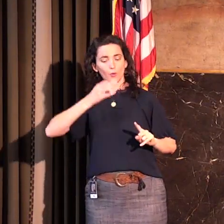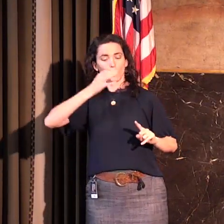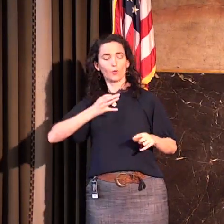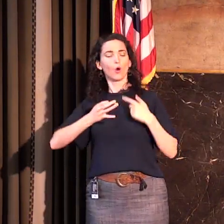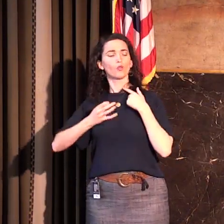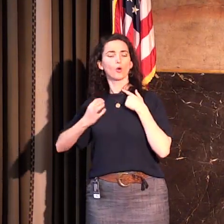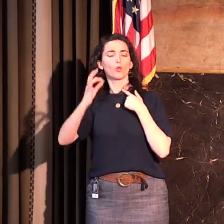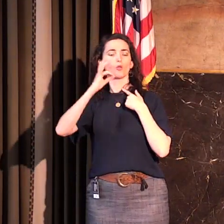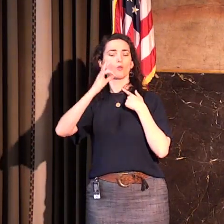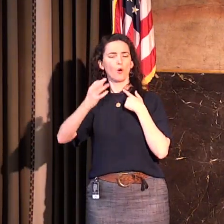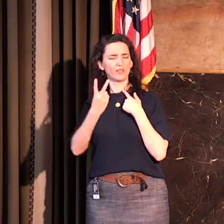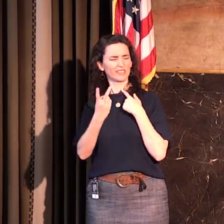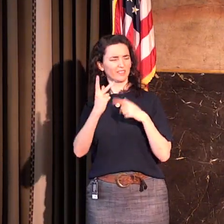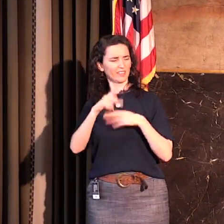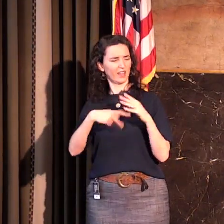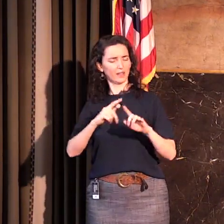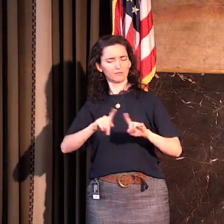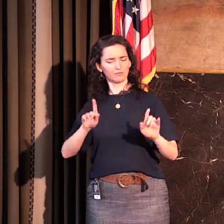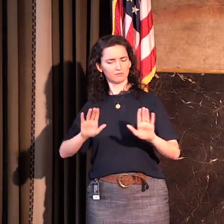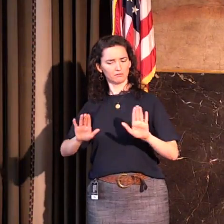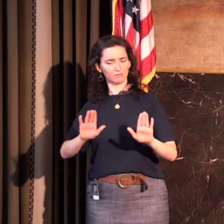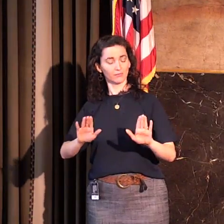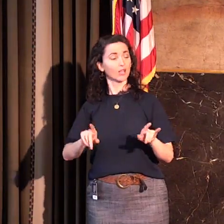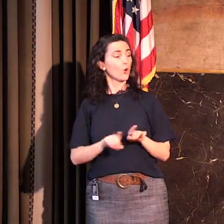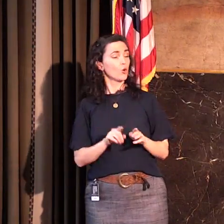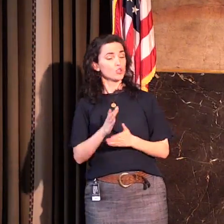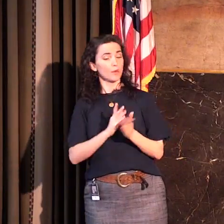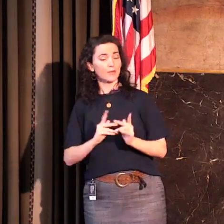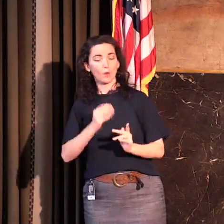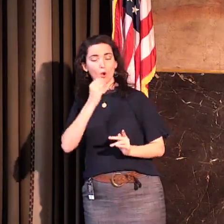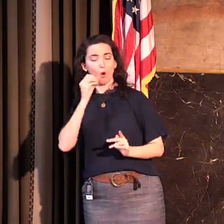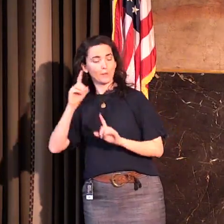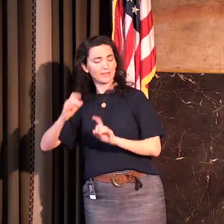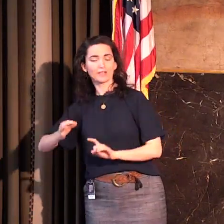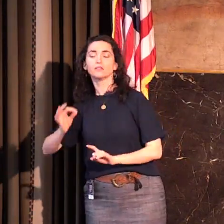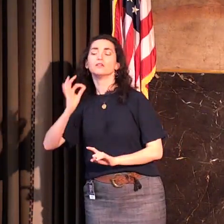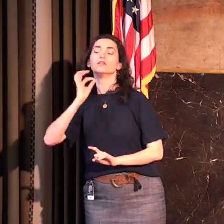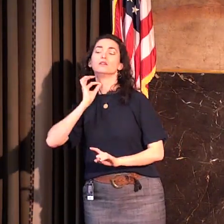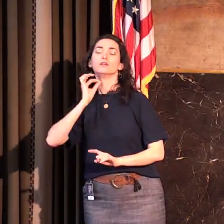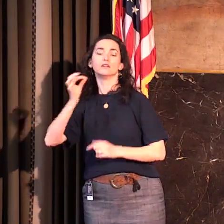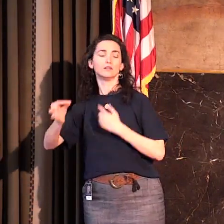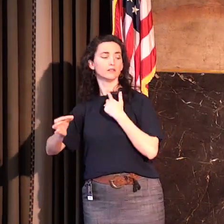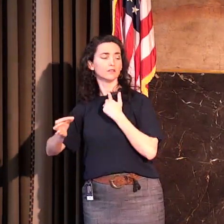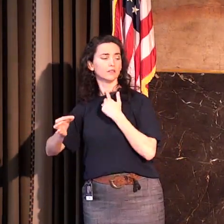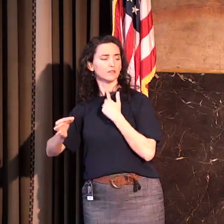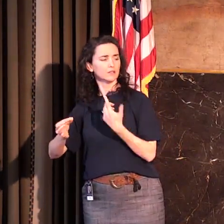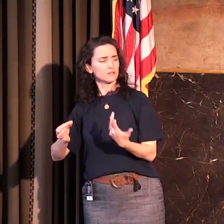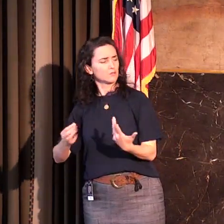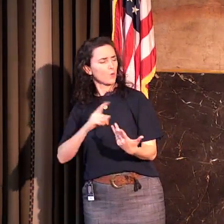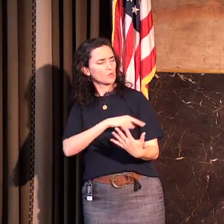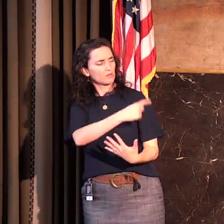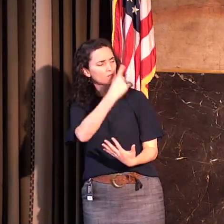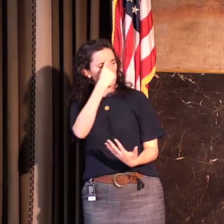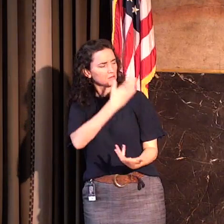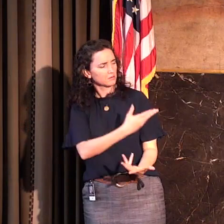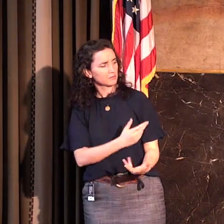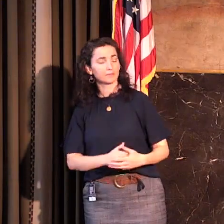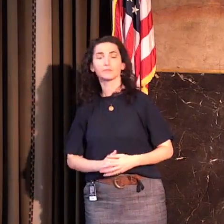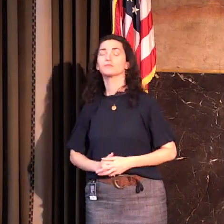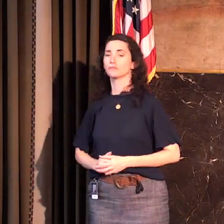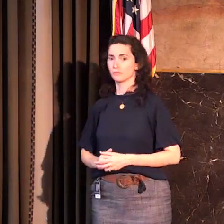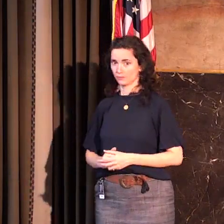with the home test, are people doing home tests with the throat? Yeah, it's a great point. To talk about the difference